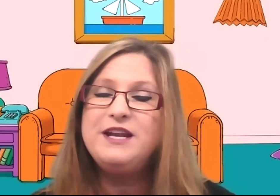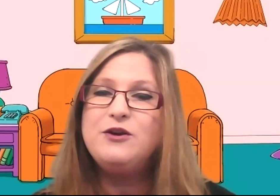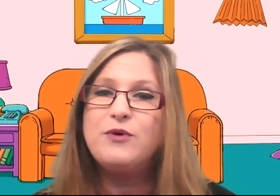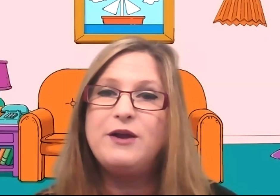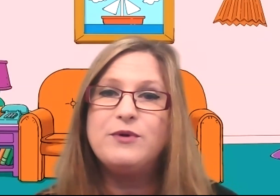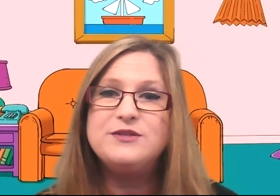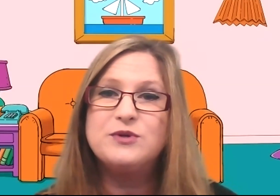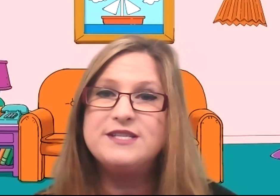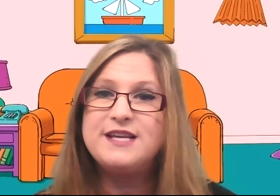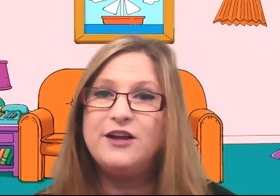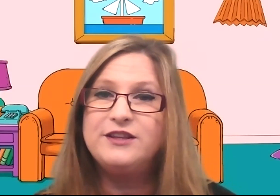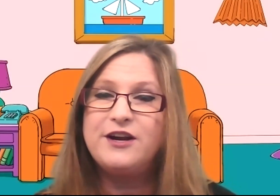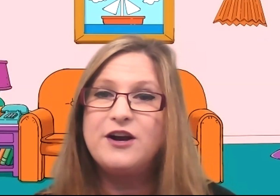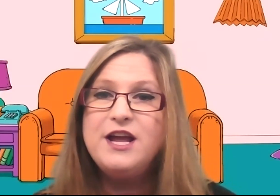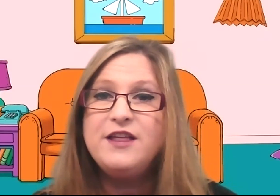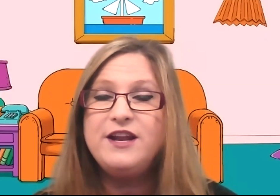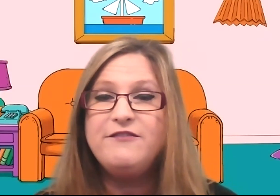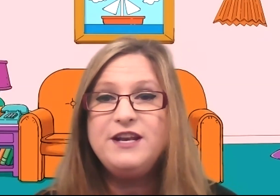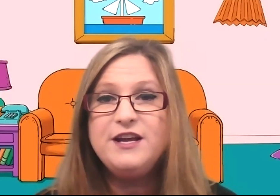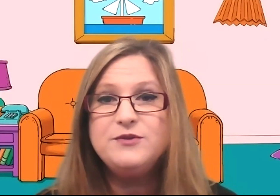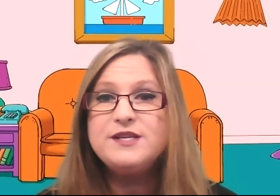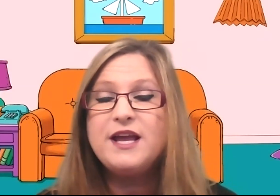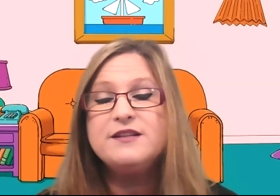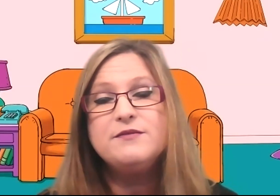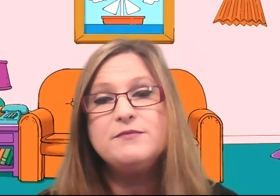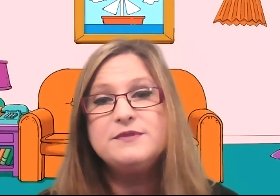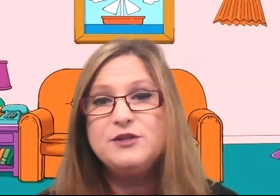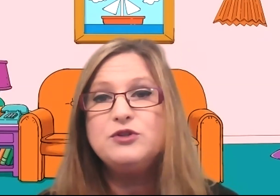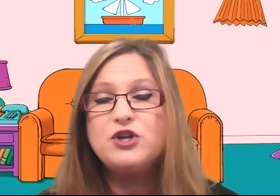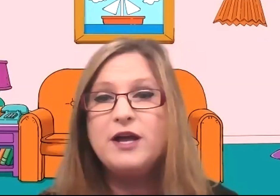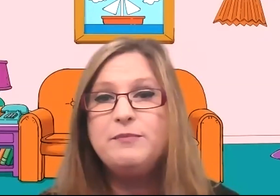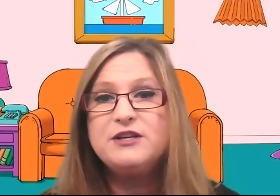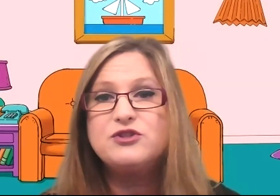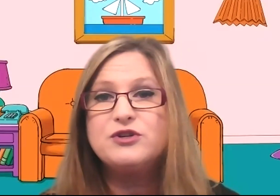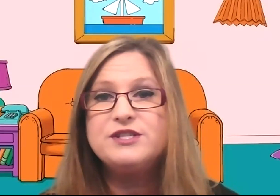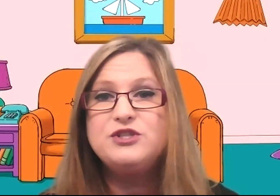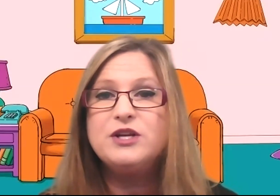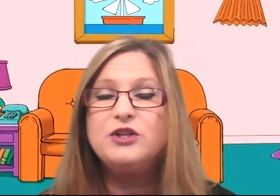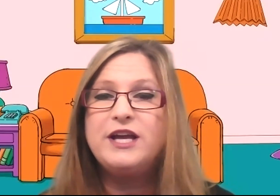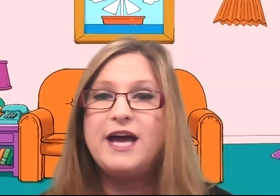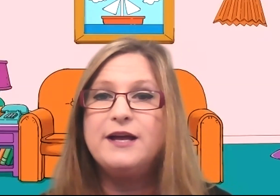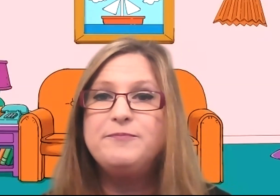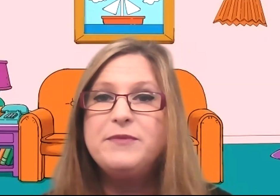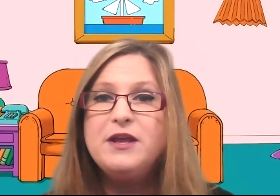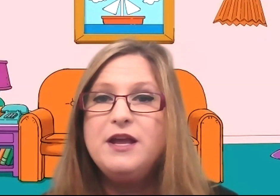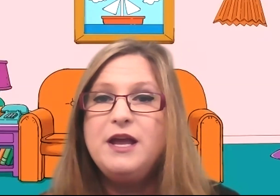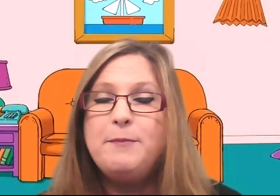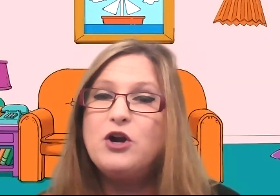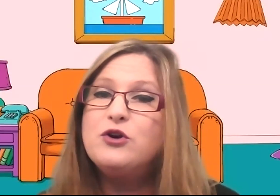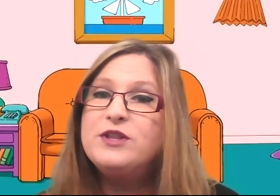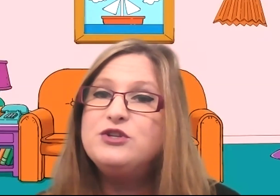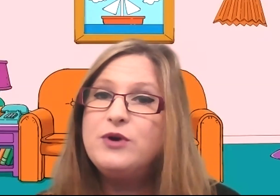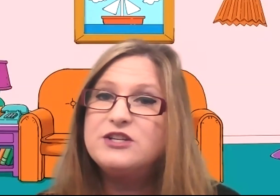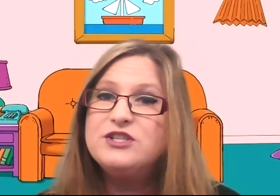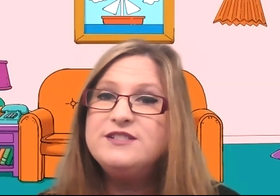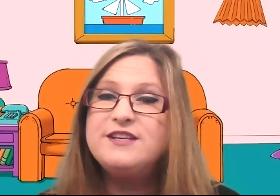are many great resources out there that have videos and still shot pictures that you can look at,